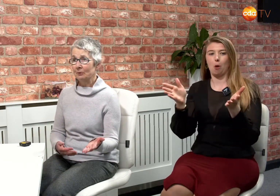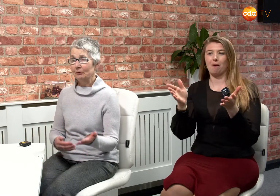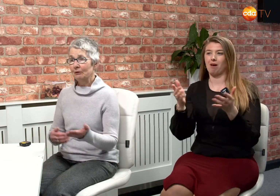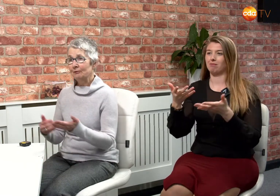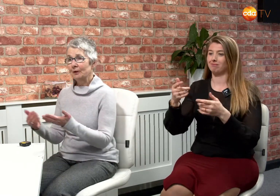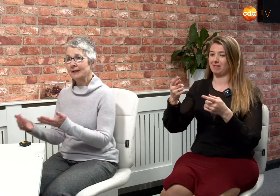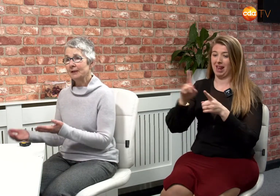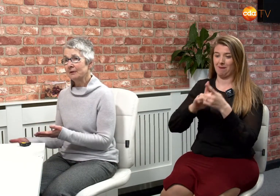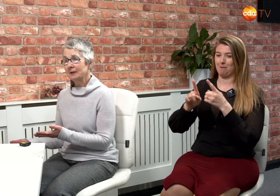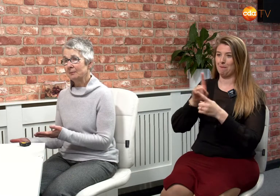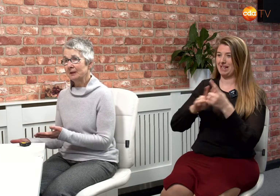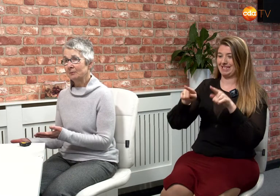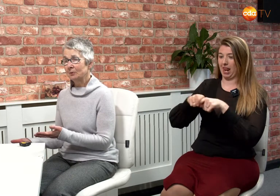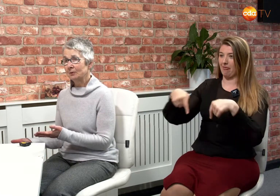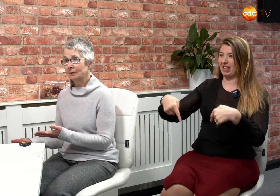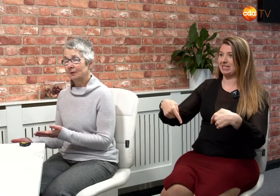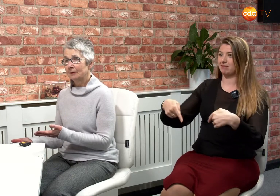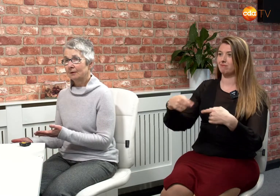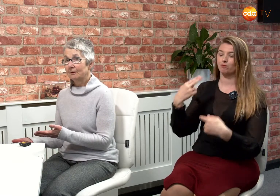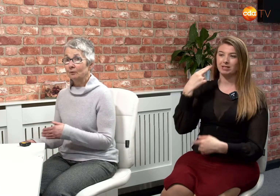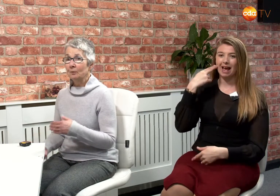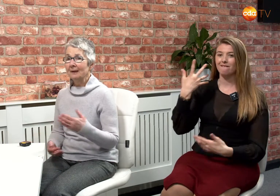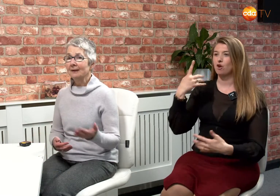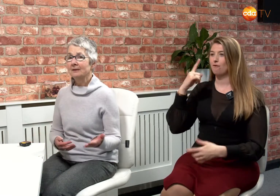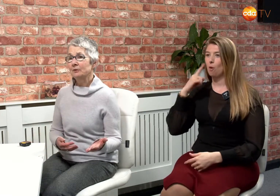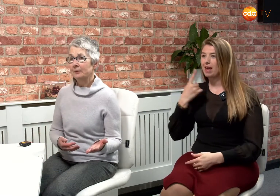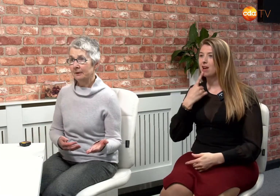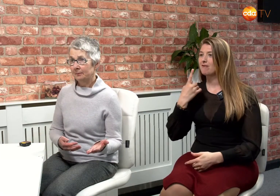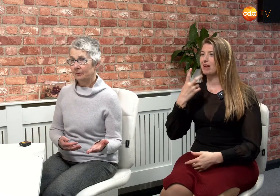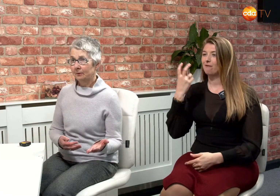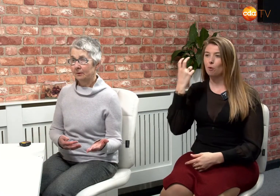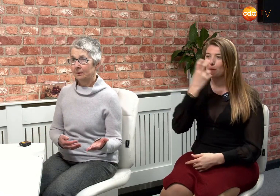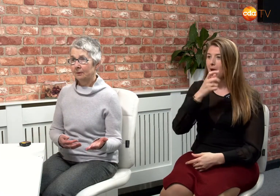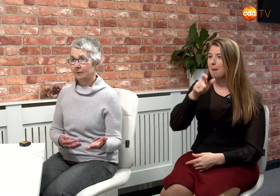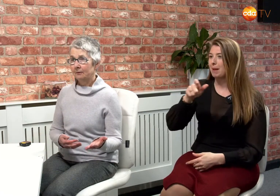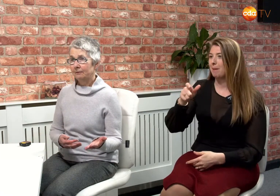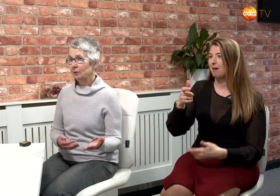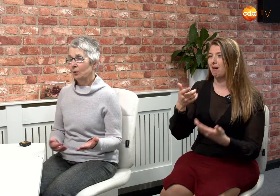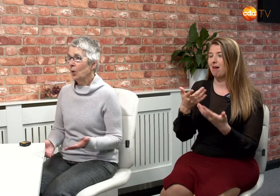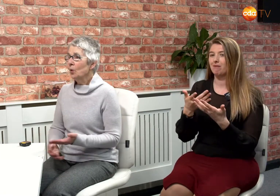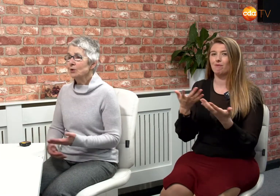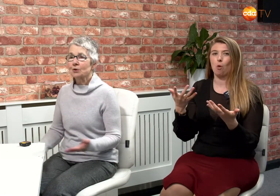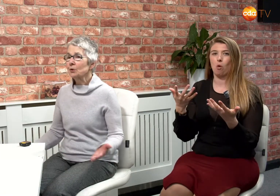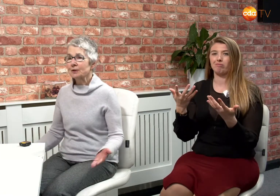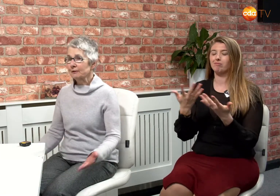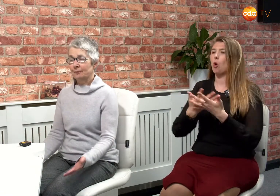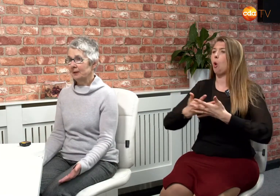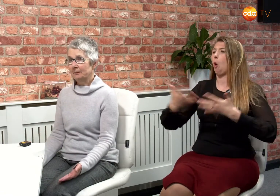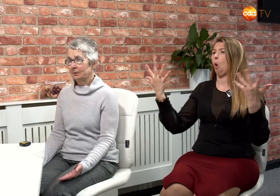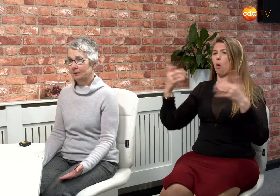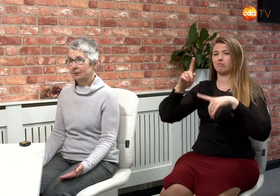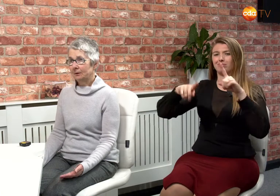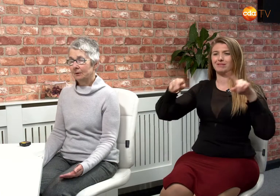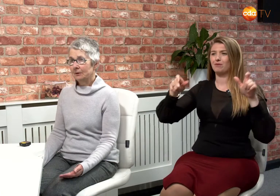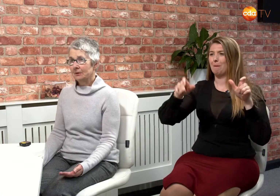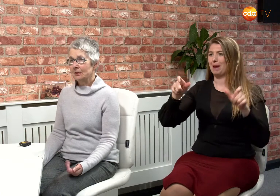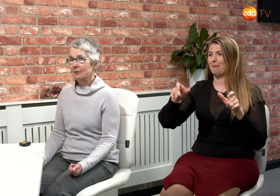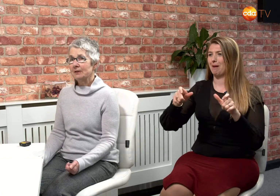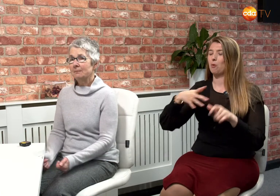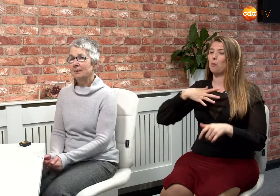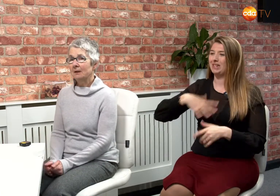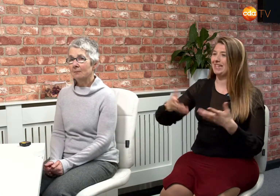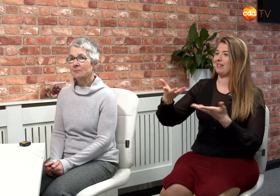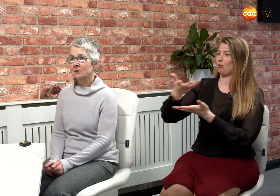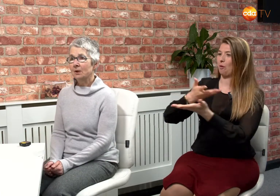deaf people, for hearing people, for blind people, for all sorts of people,